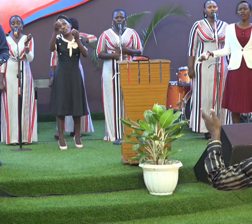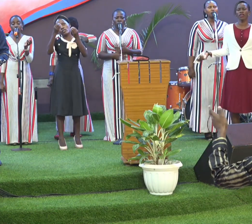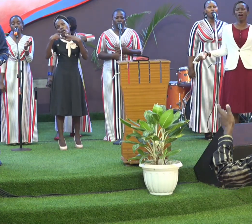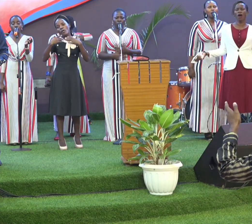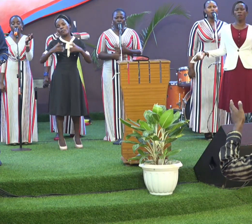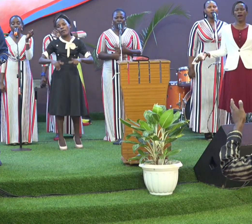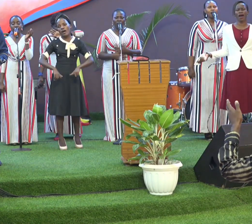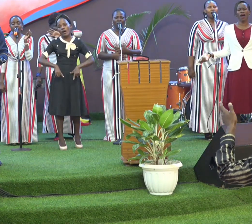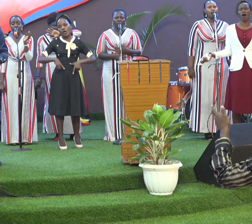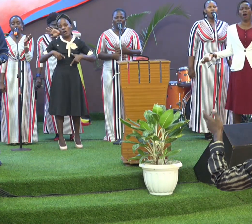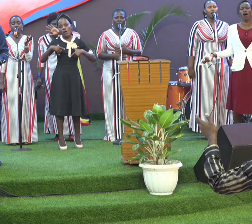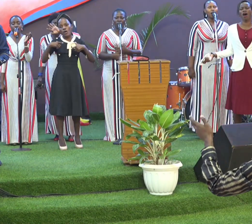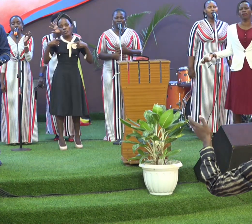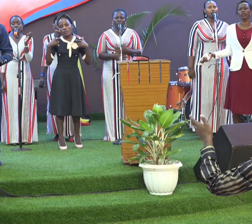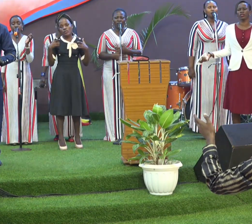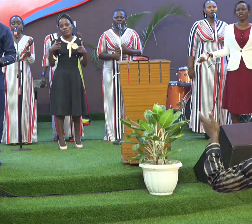omunafu nomba